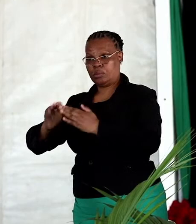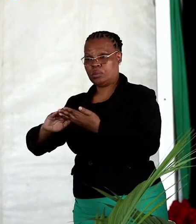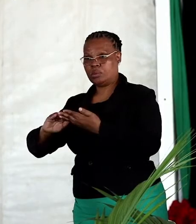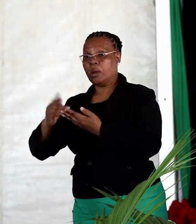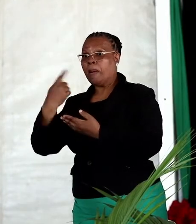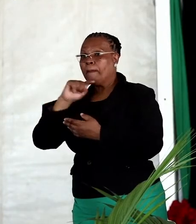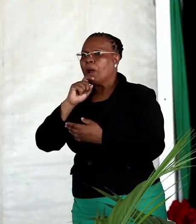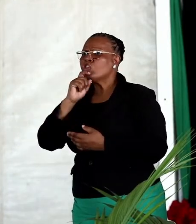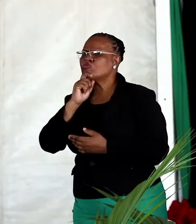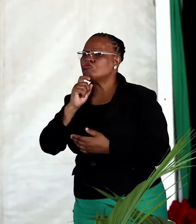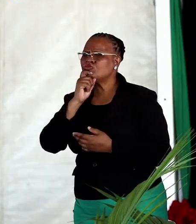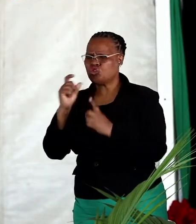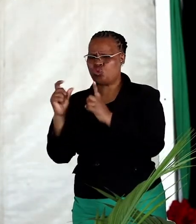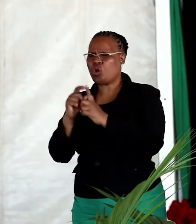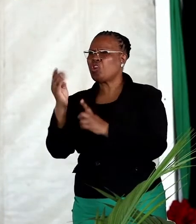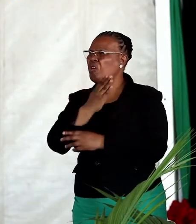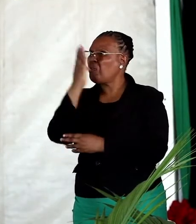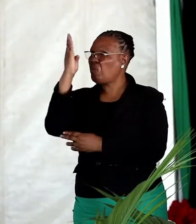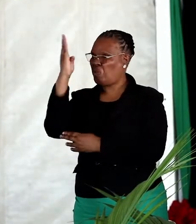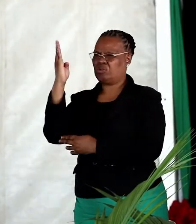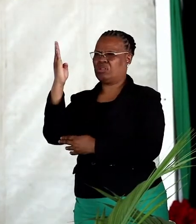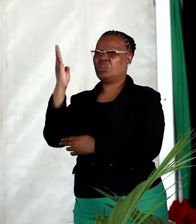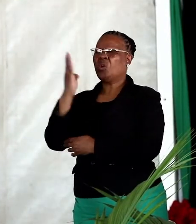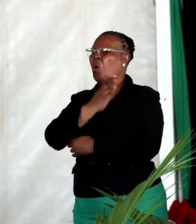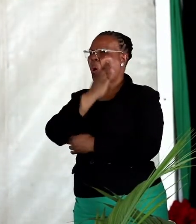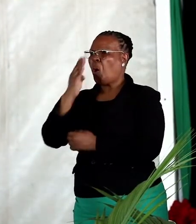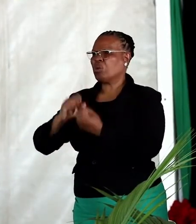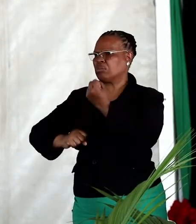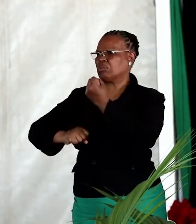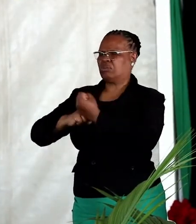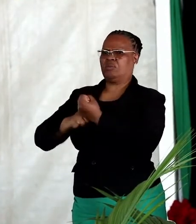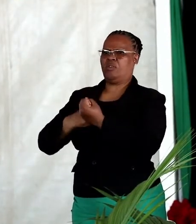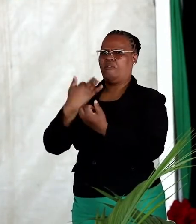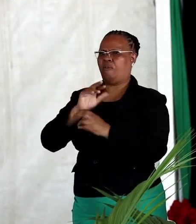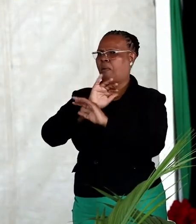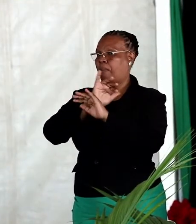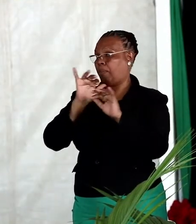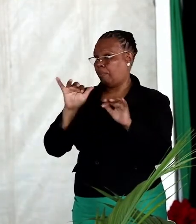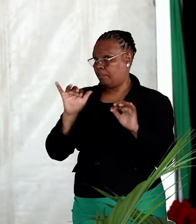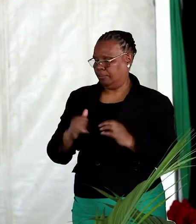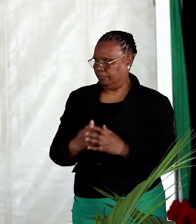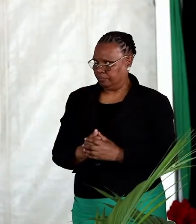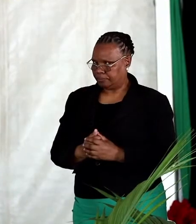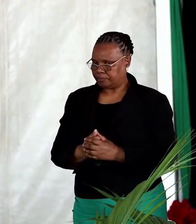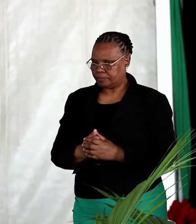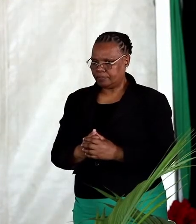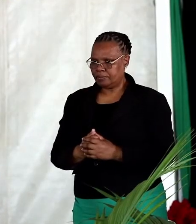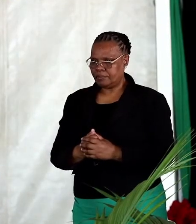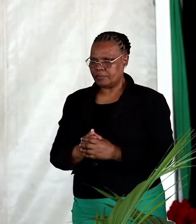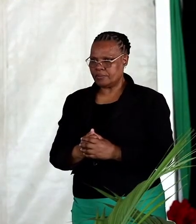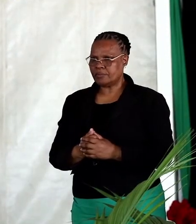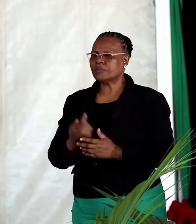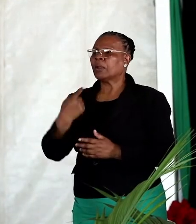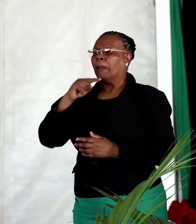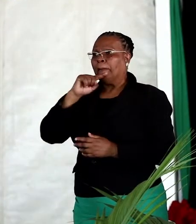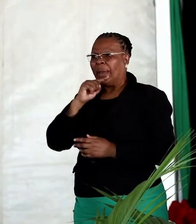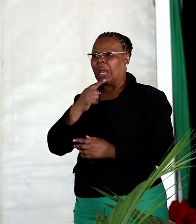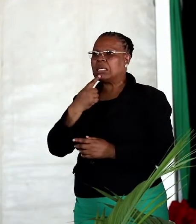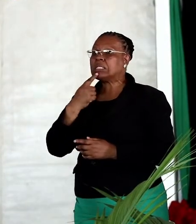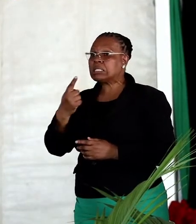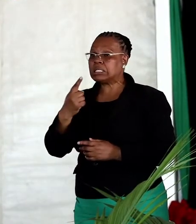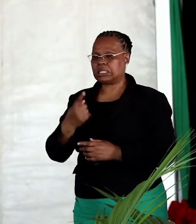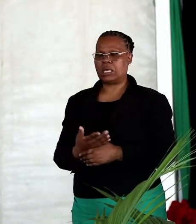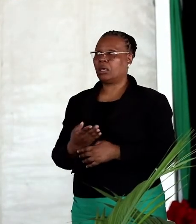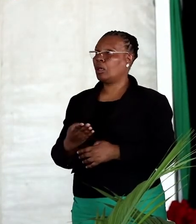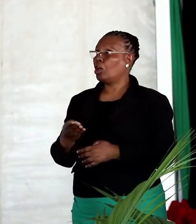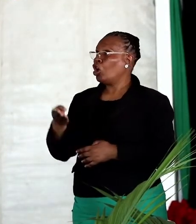of God and mobilizing people and ensuring that what God is really saying, it